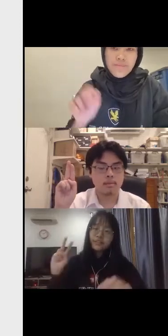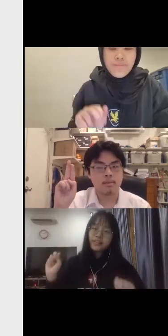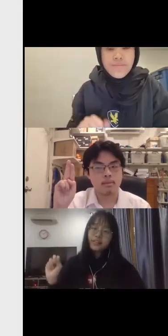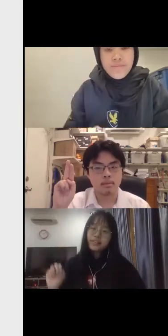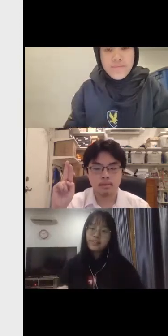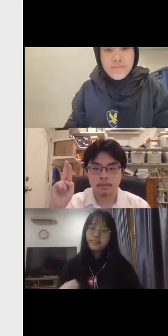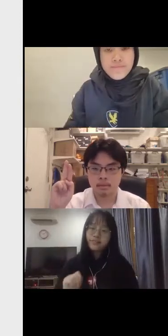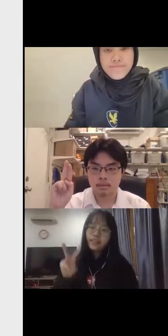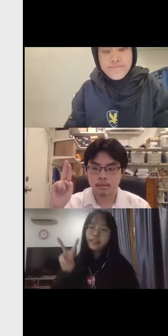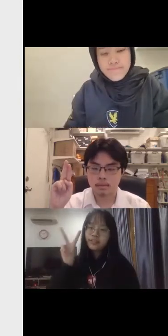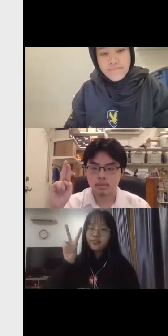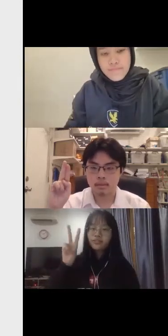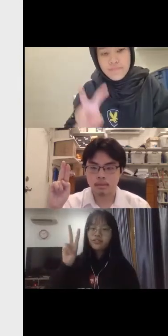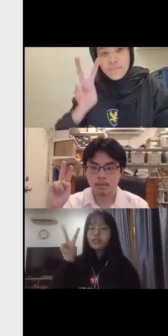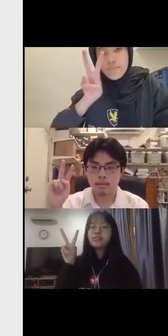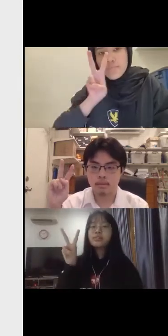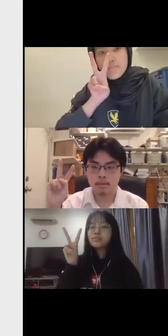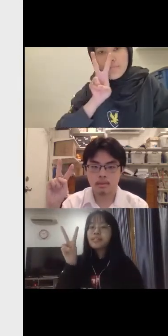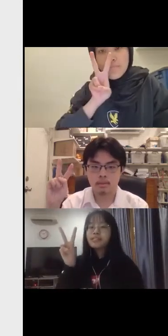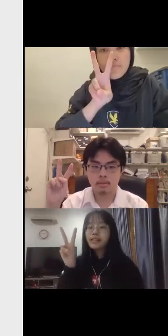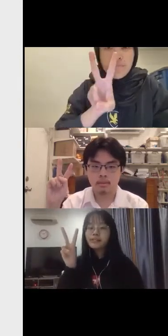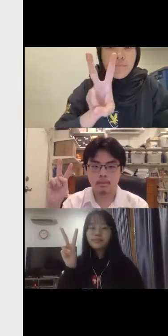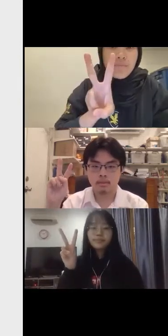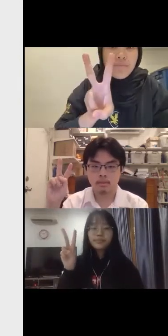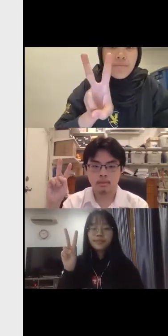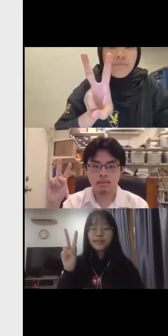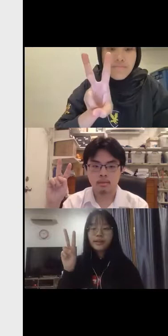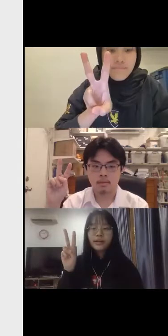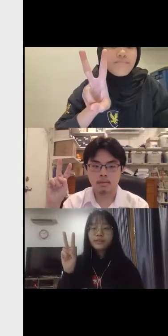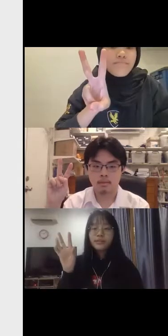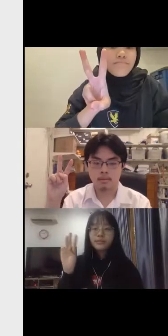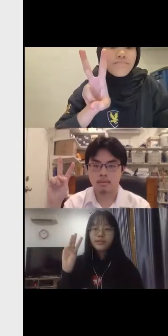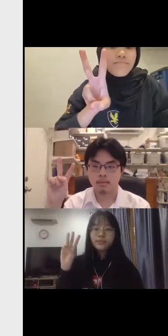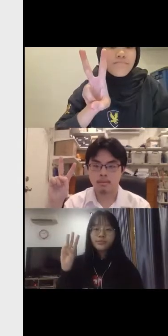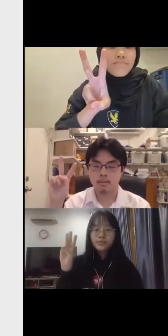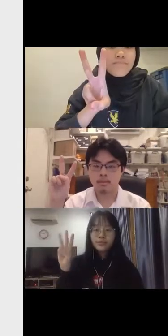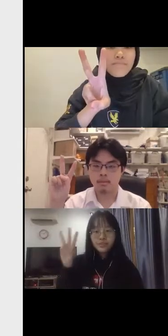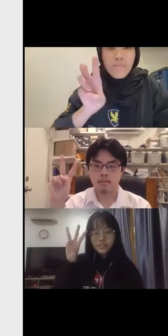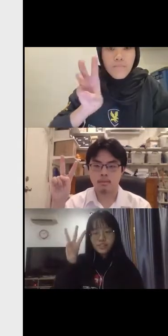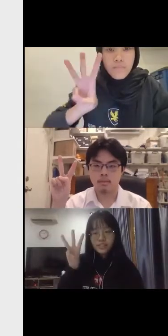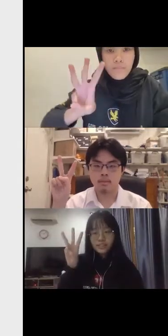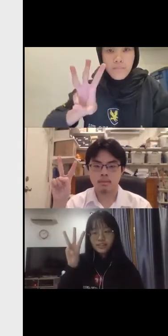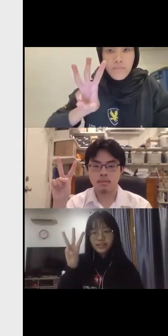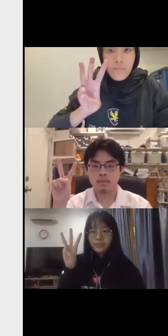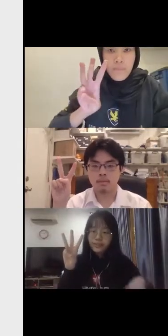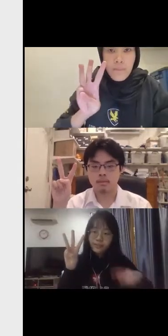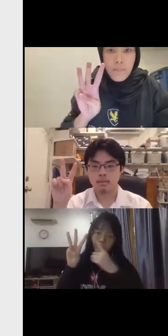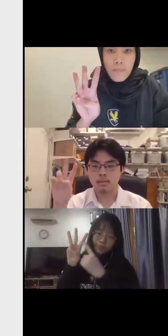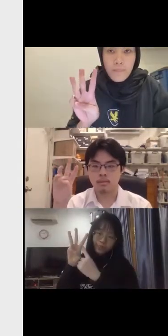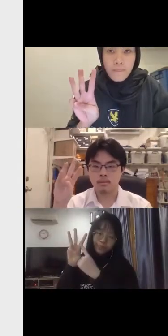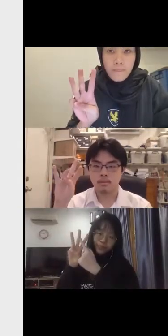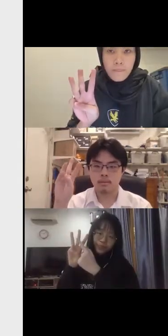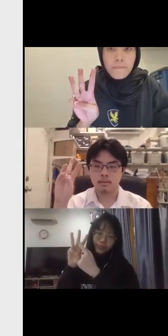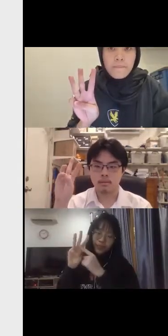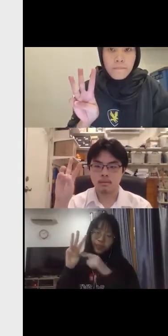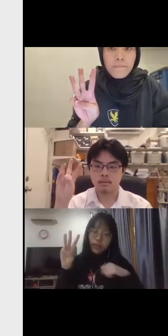Okay, so next is V, which is just a peace sign. W, which is just the number 3.